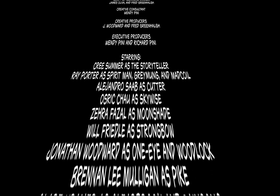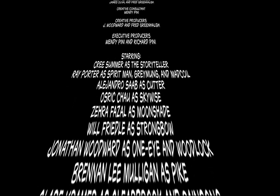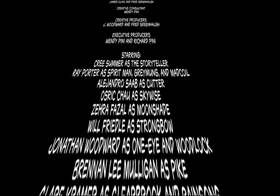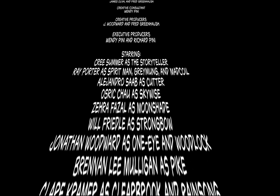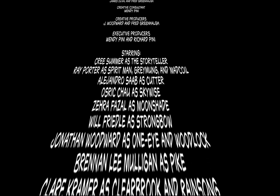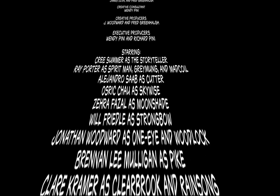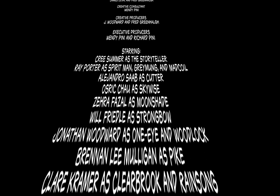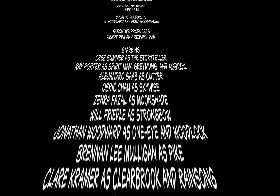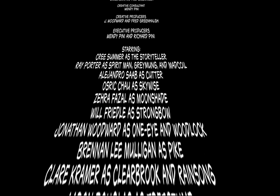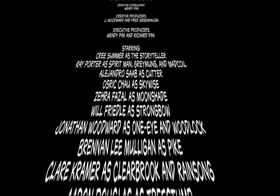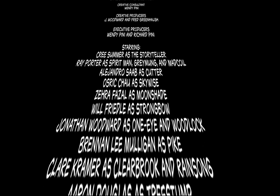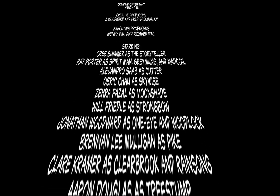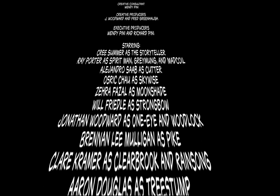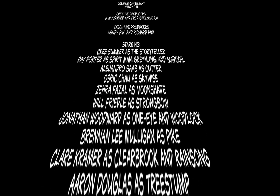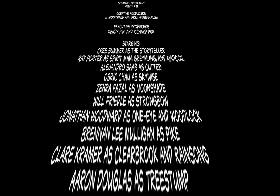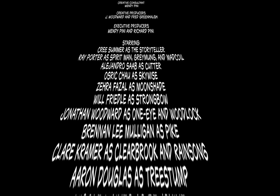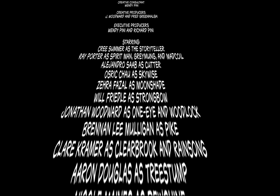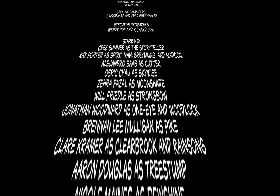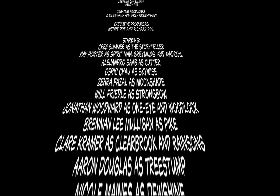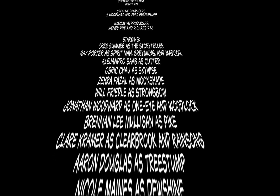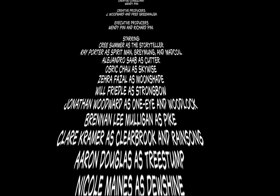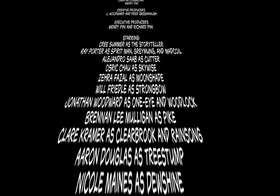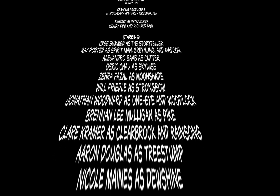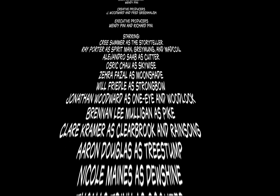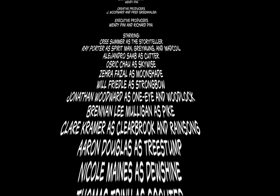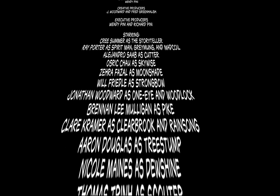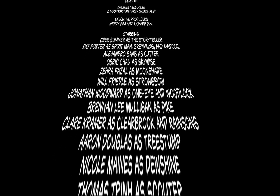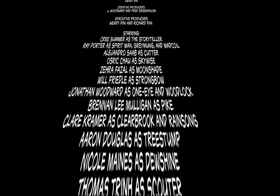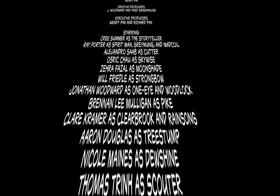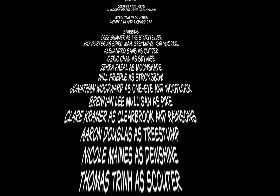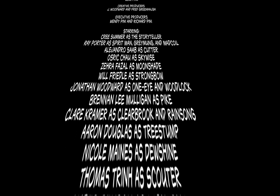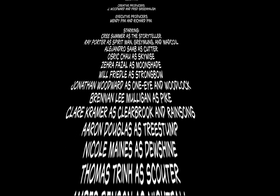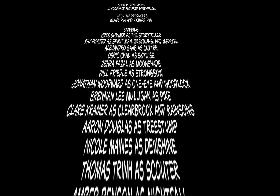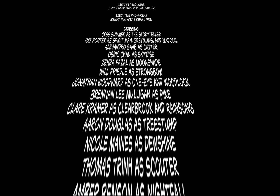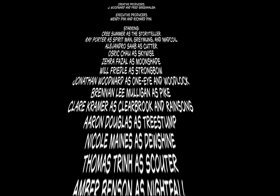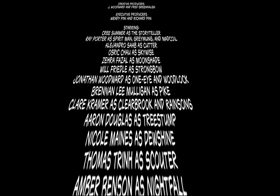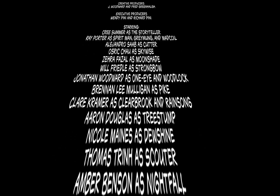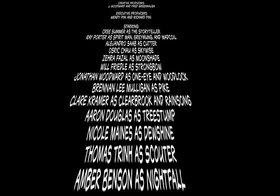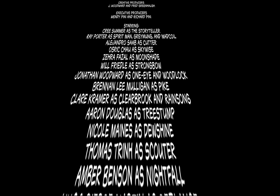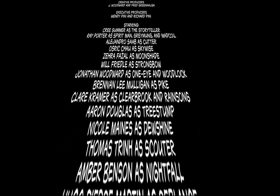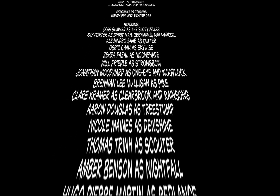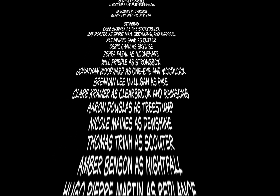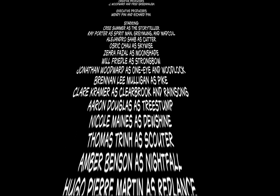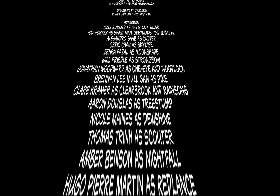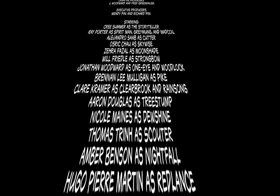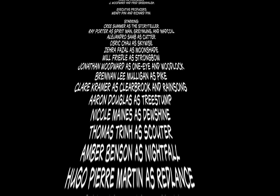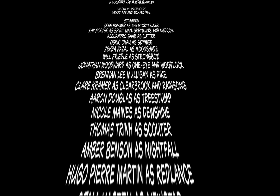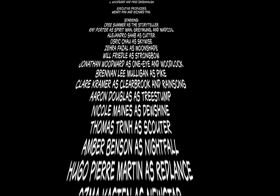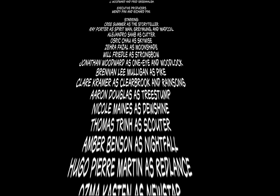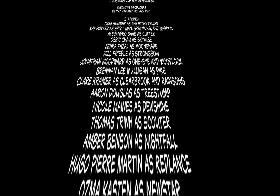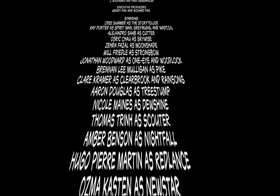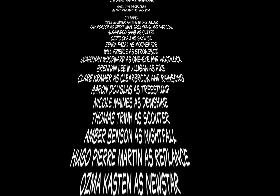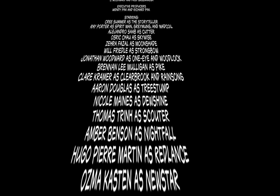Redlands, Amber Benson as Nightfall, Isaac Chow as Skywise, Tim Russ as Sun Toucher, Sarah Fuzzle as